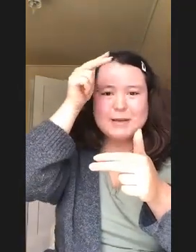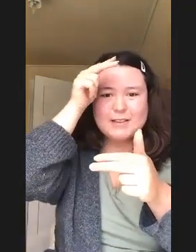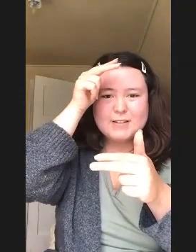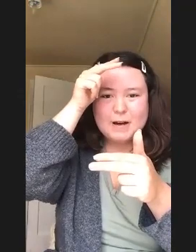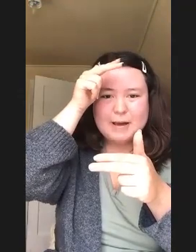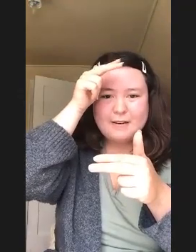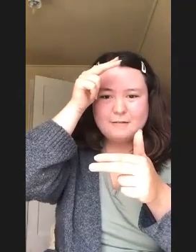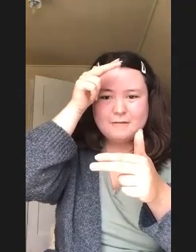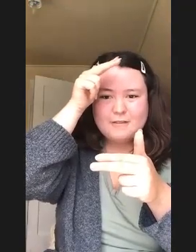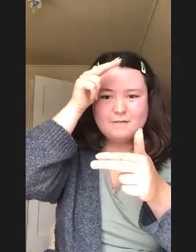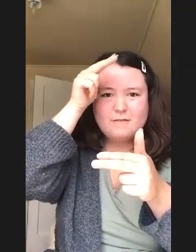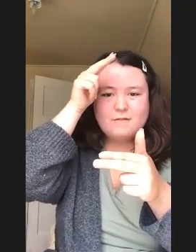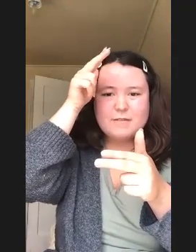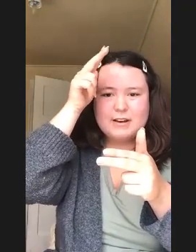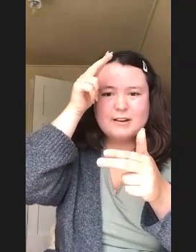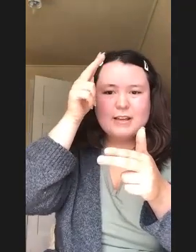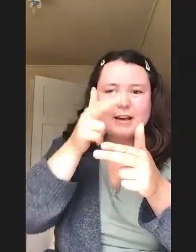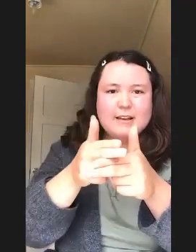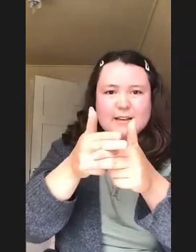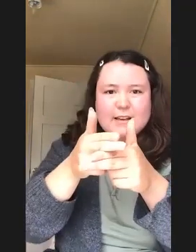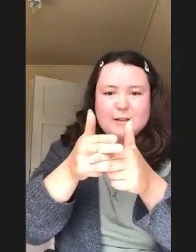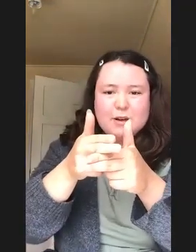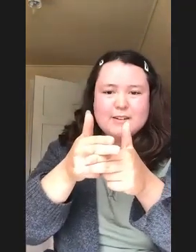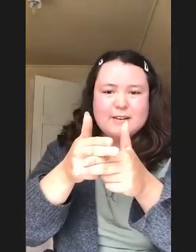at the top half from here, yeah. And then bring it down.